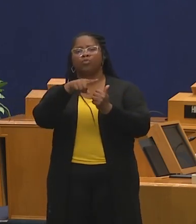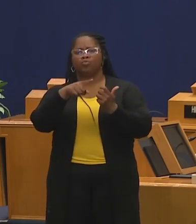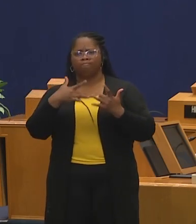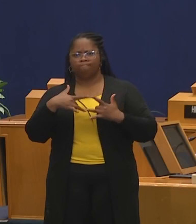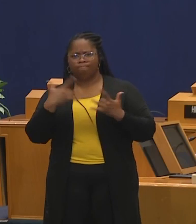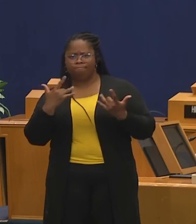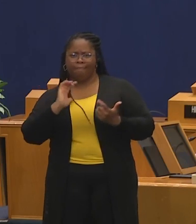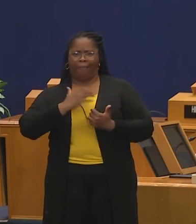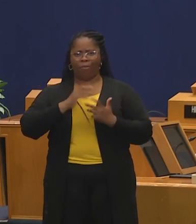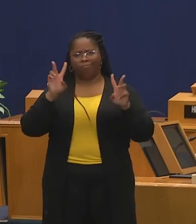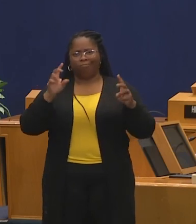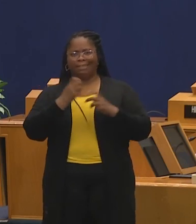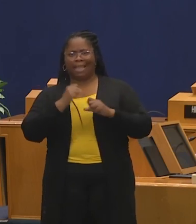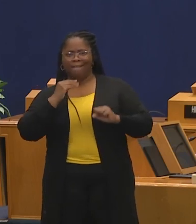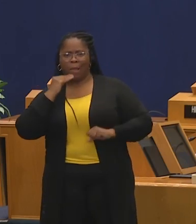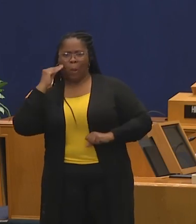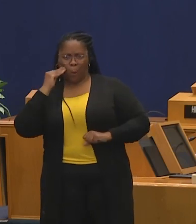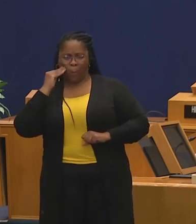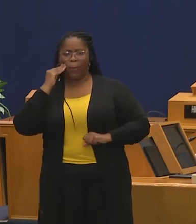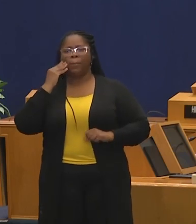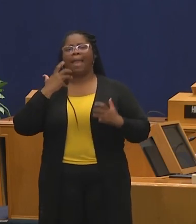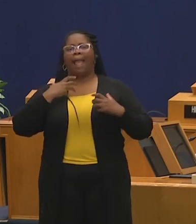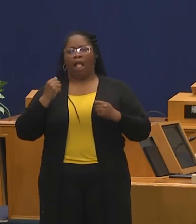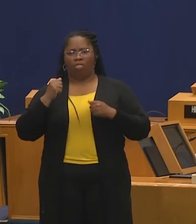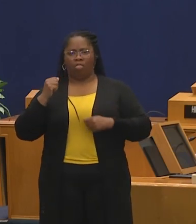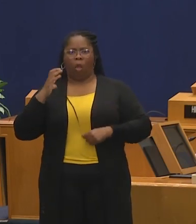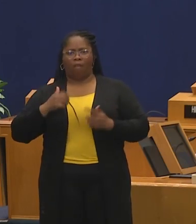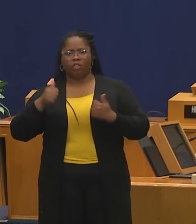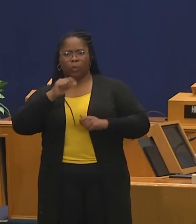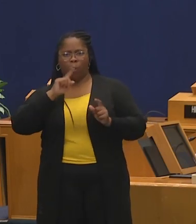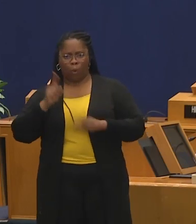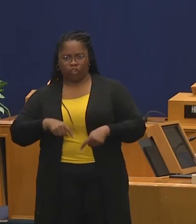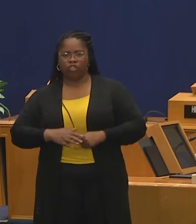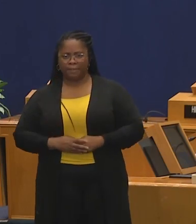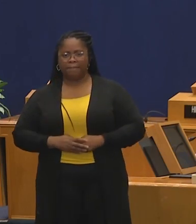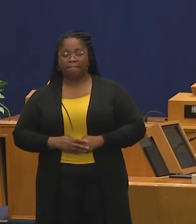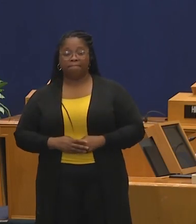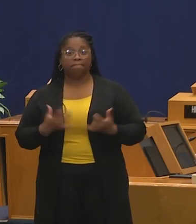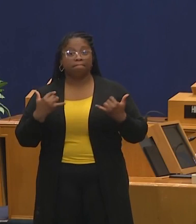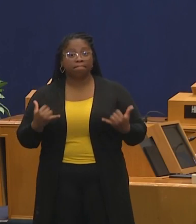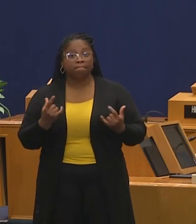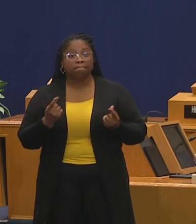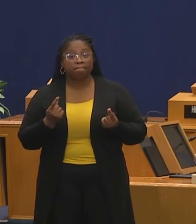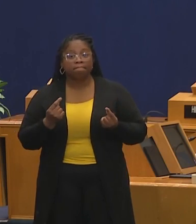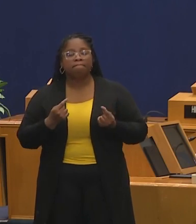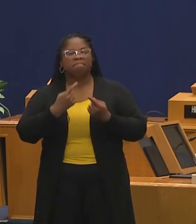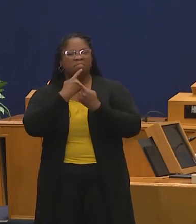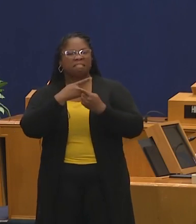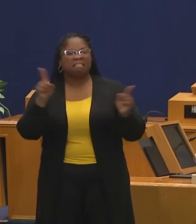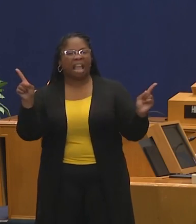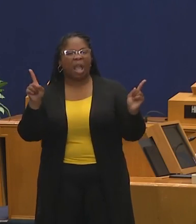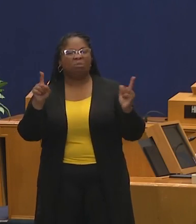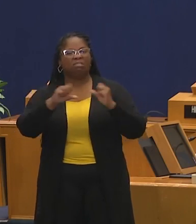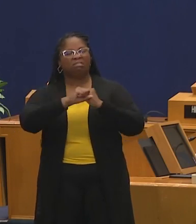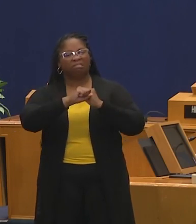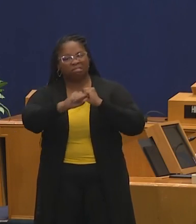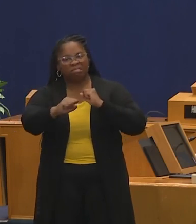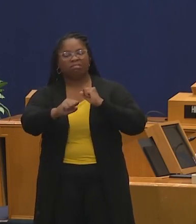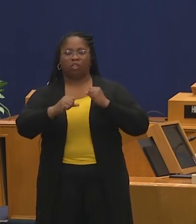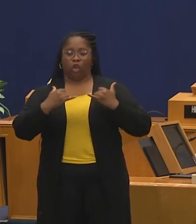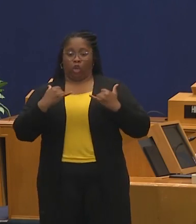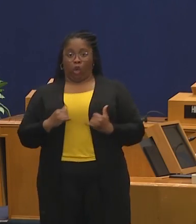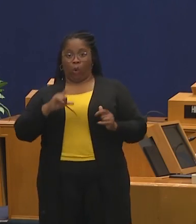safer at home and our health officer order. We are announcing an extension of our current